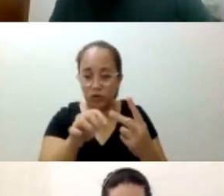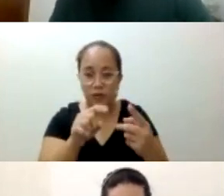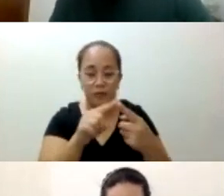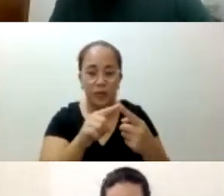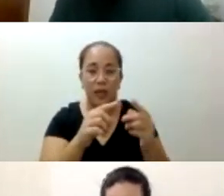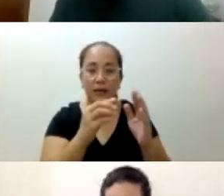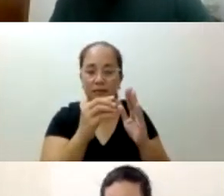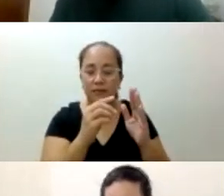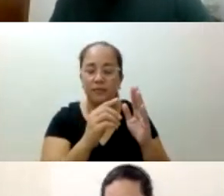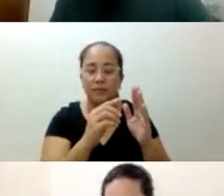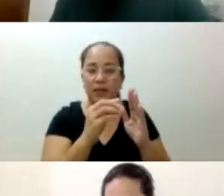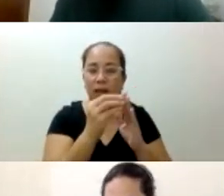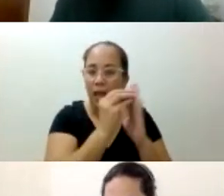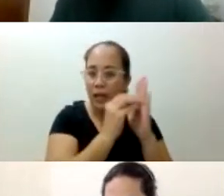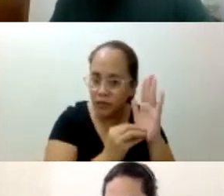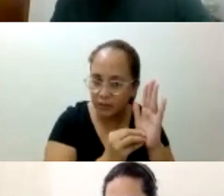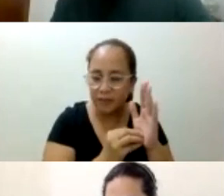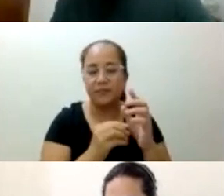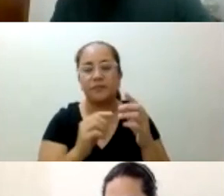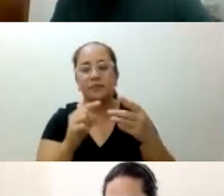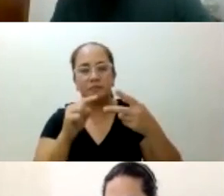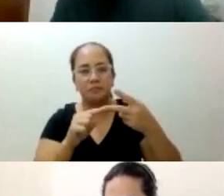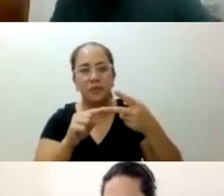shape, palm orientation,